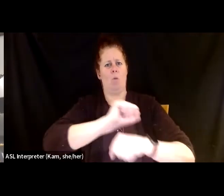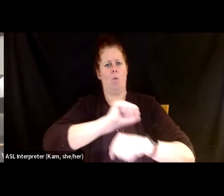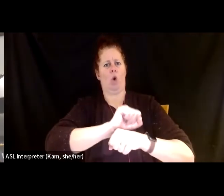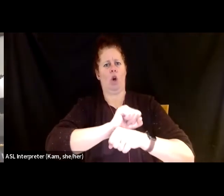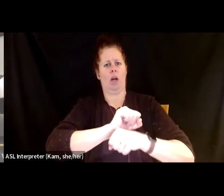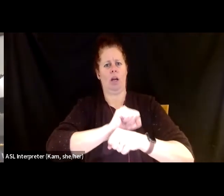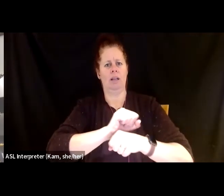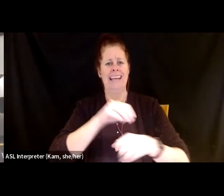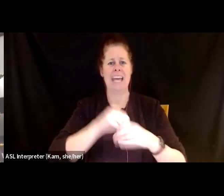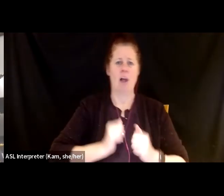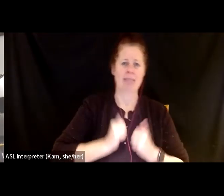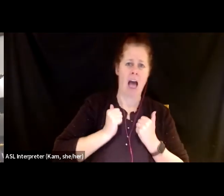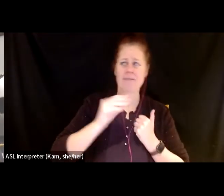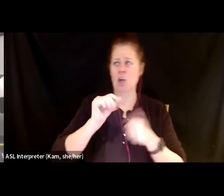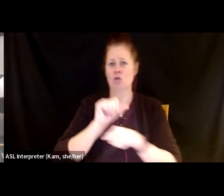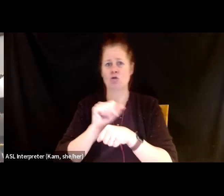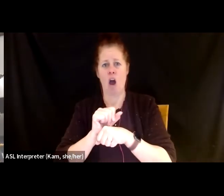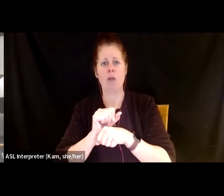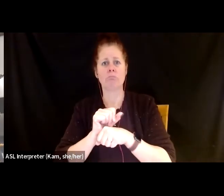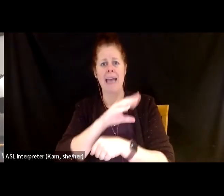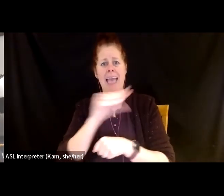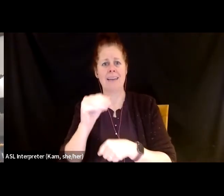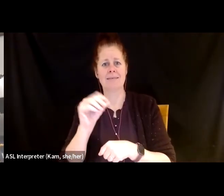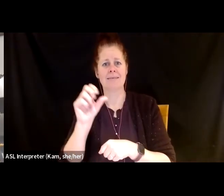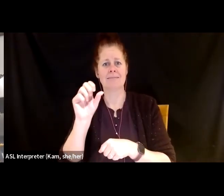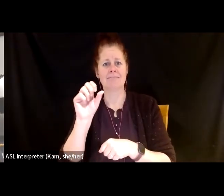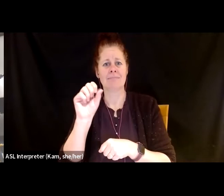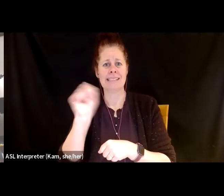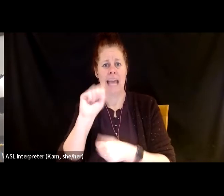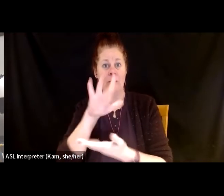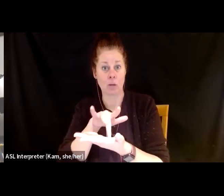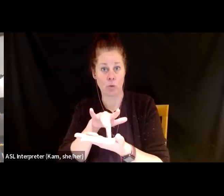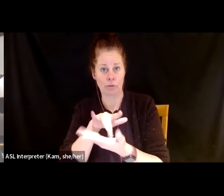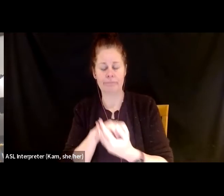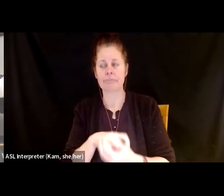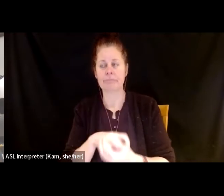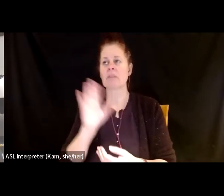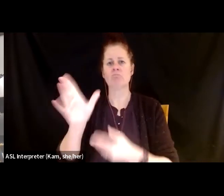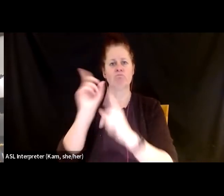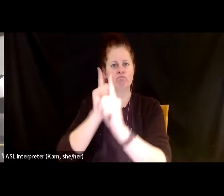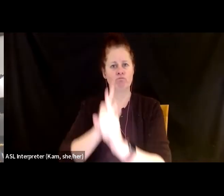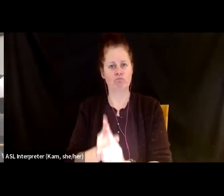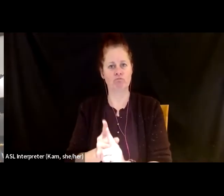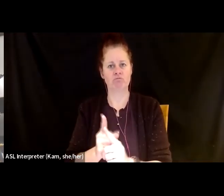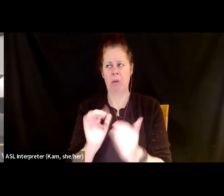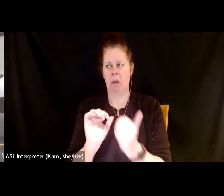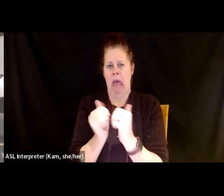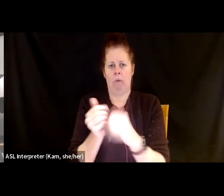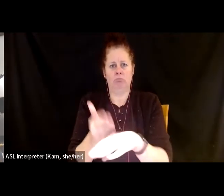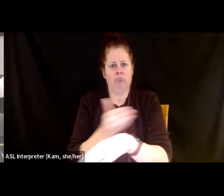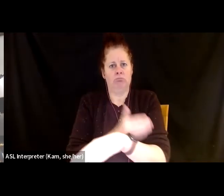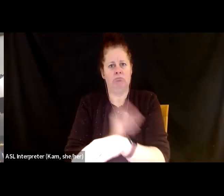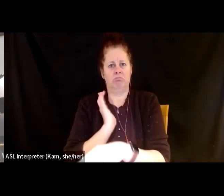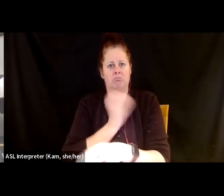Central. Dr. Brooms talked a lot about improving and transforming our learning environments and